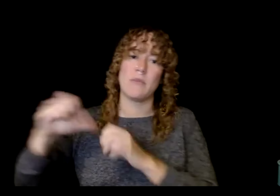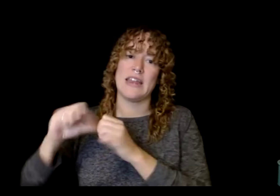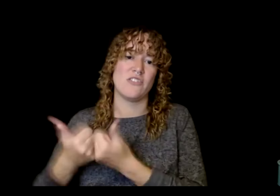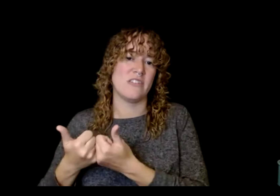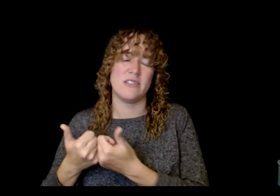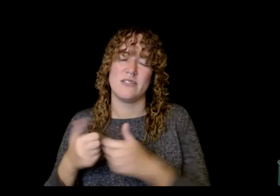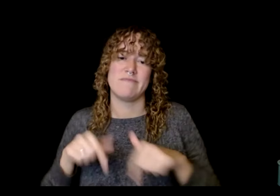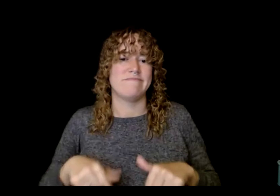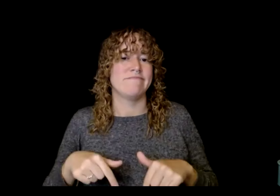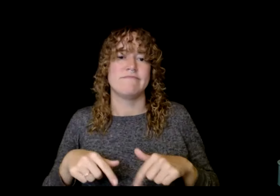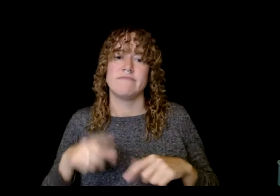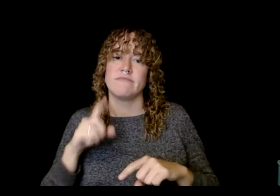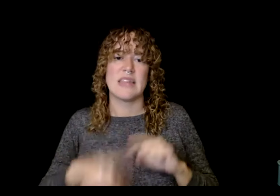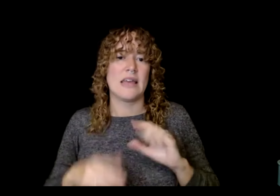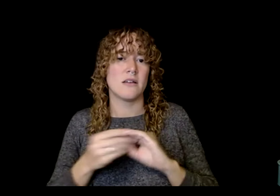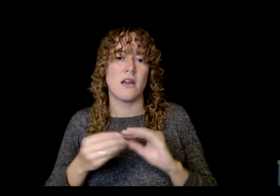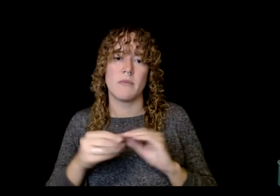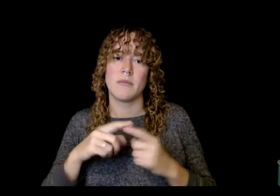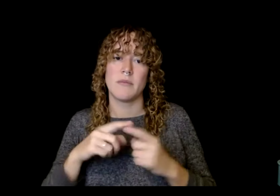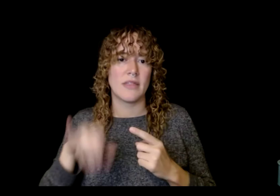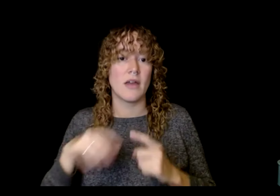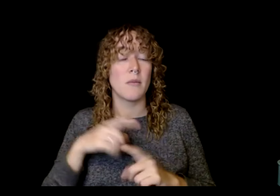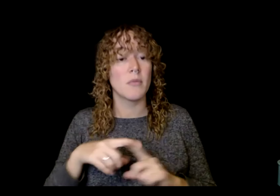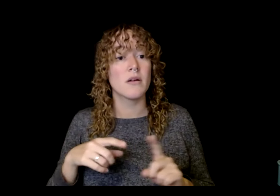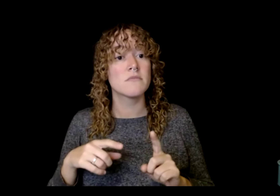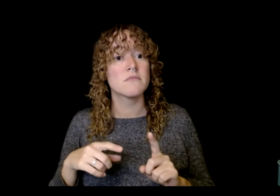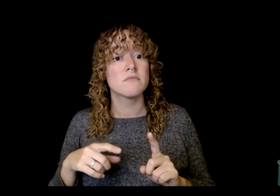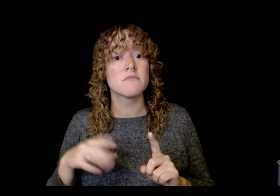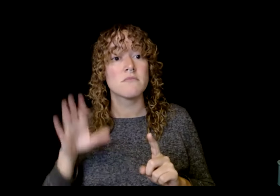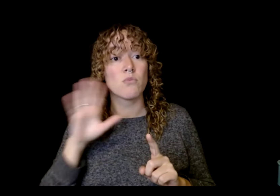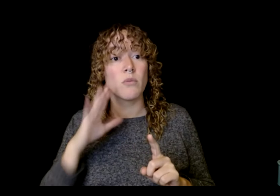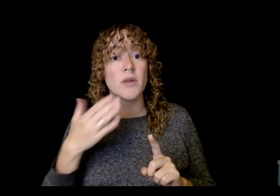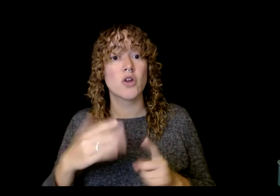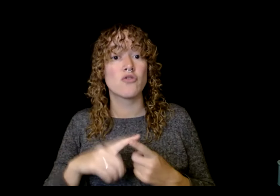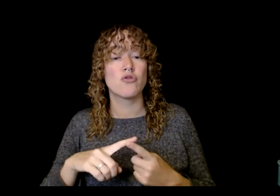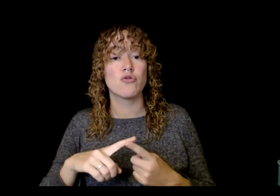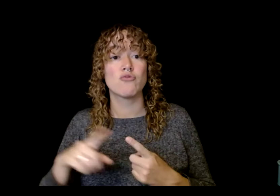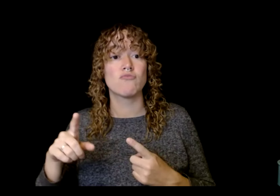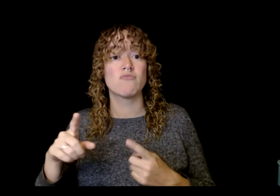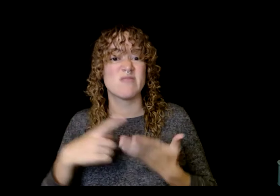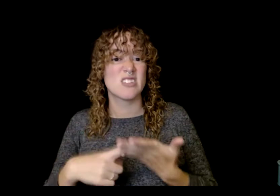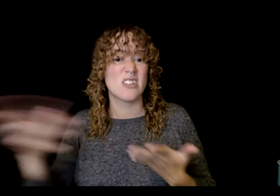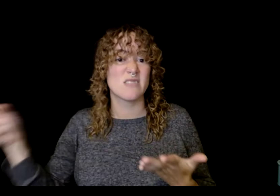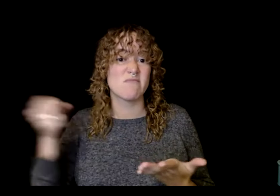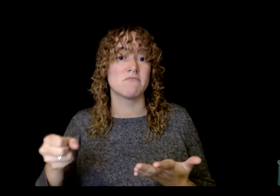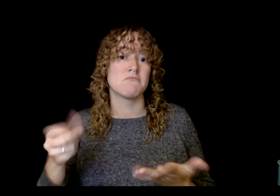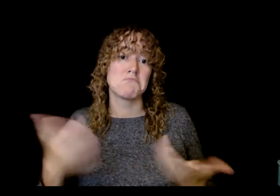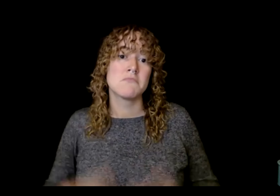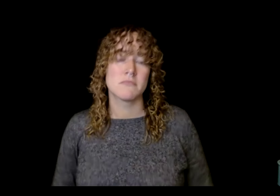it here, but that would be a good thing for us to discuss at a future meeting.